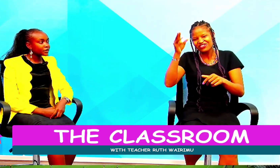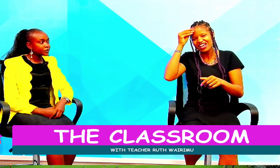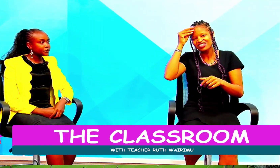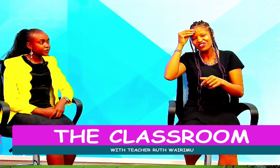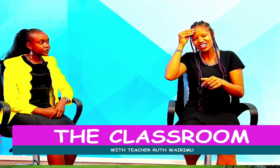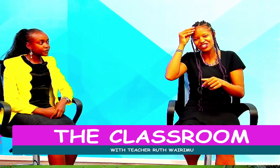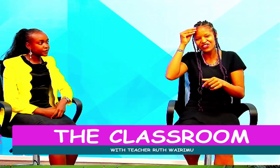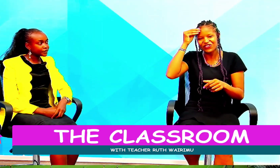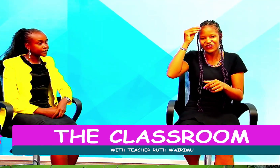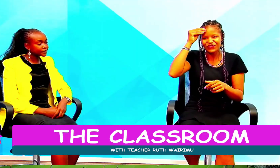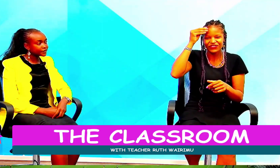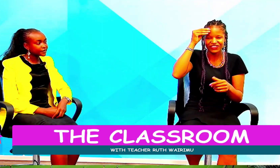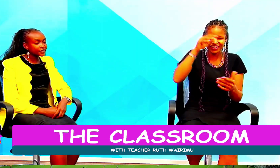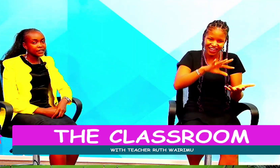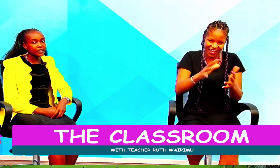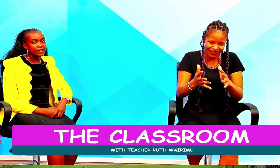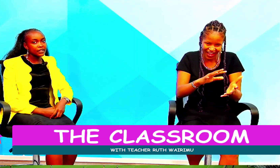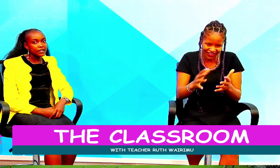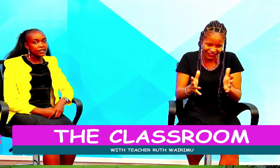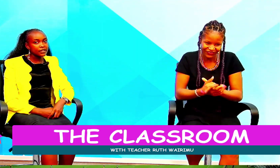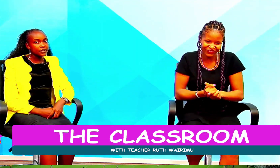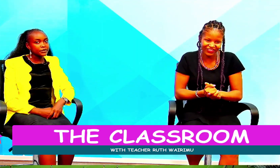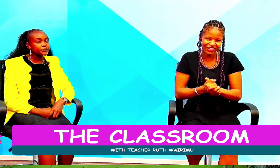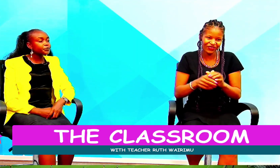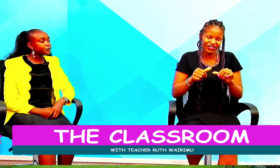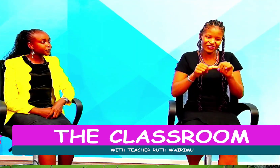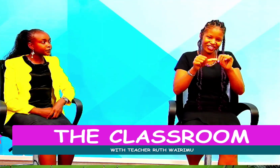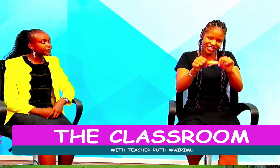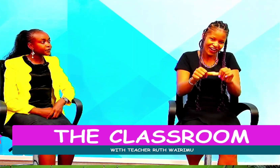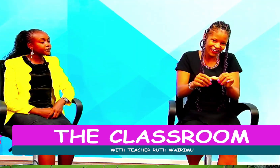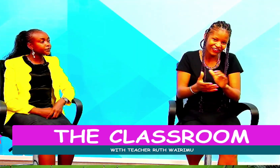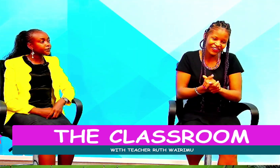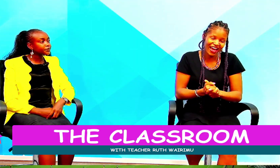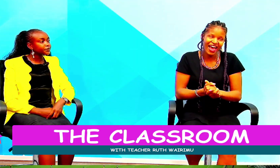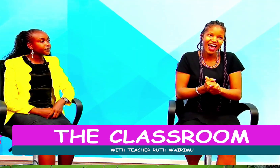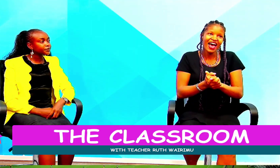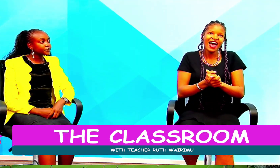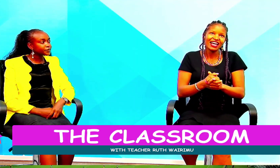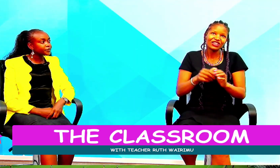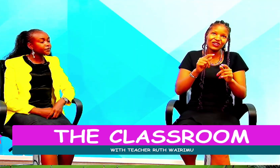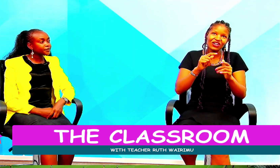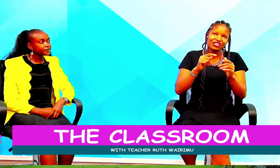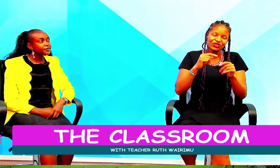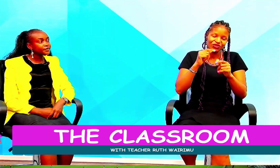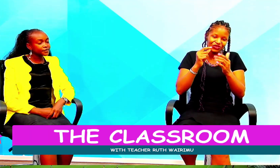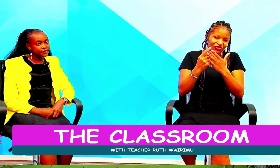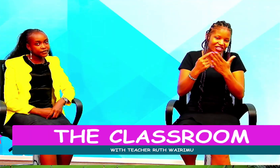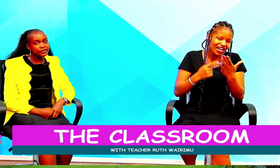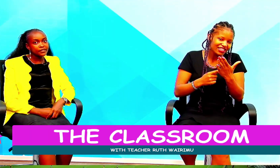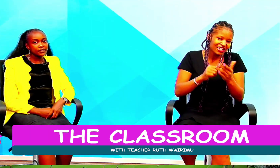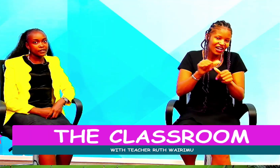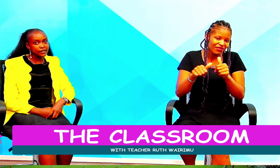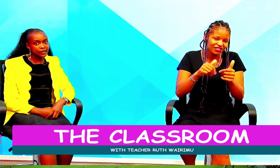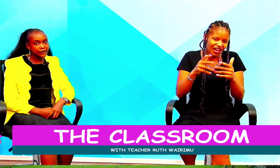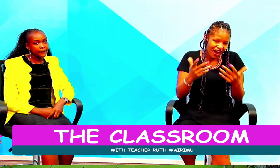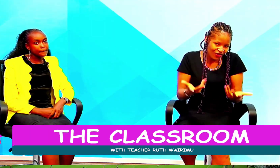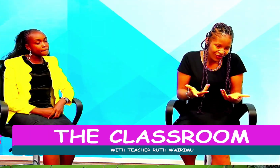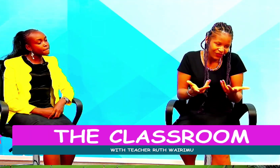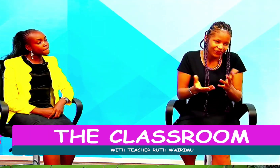of today. You know, as always, in this show we discuss about education, different aspects of education.